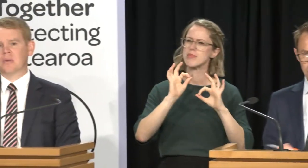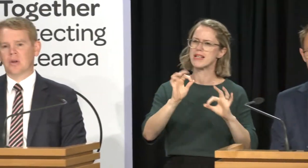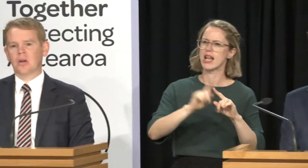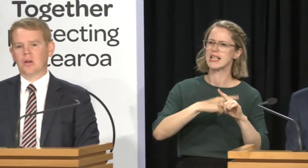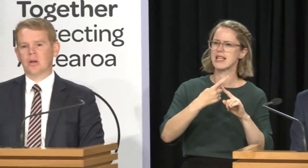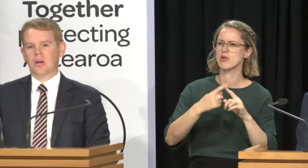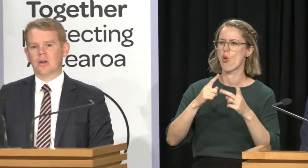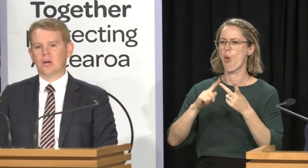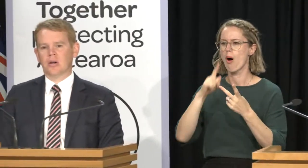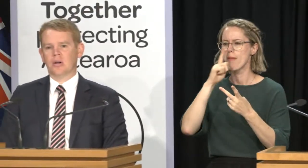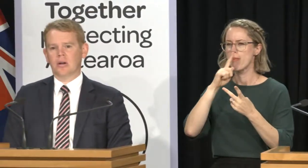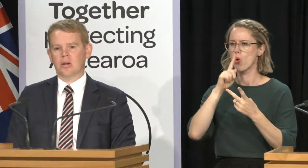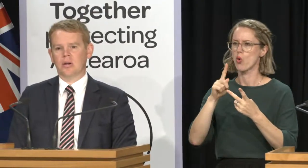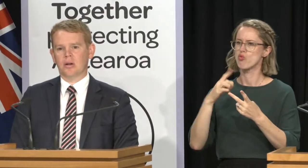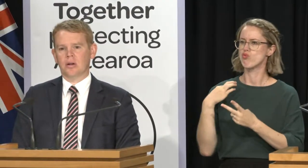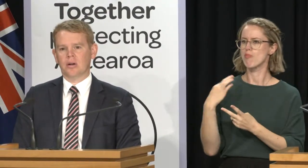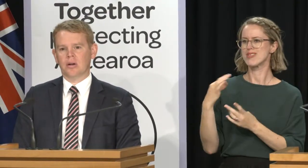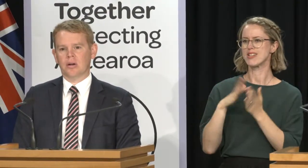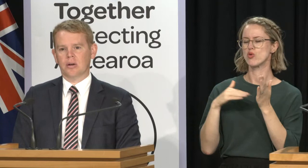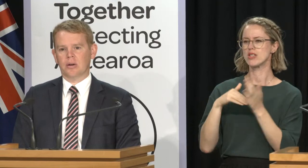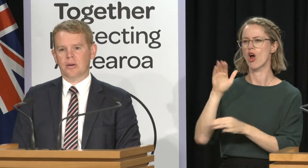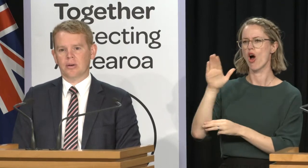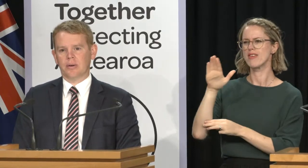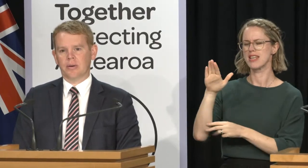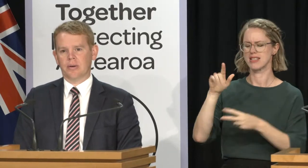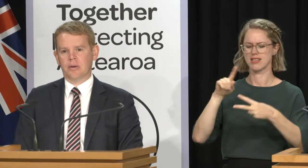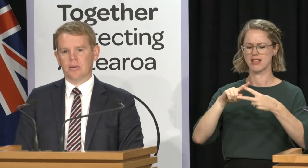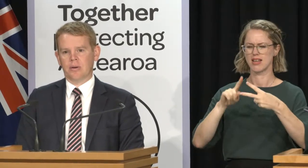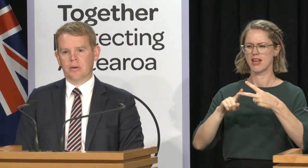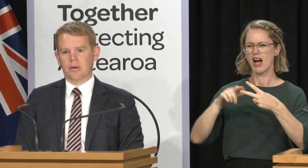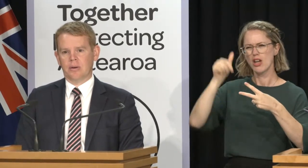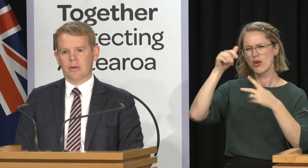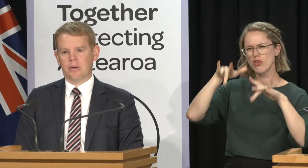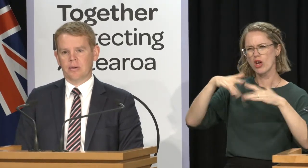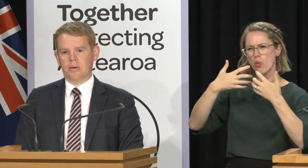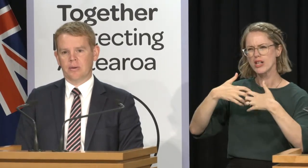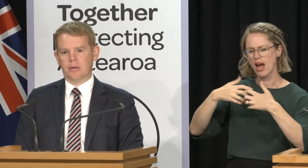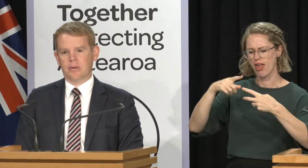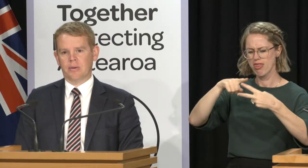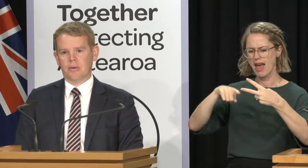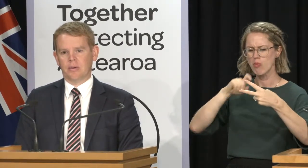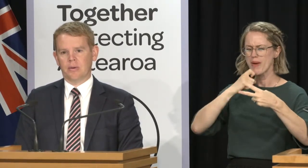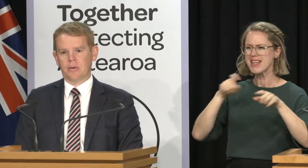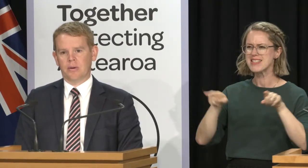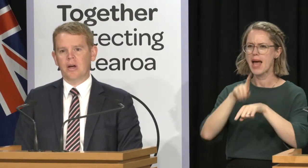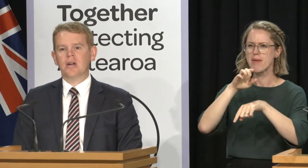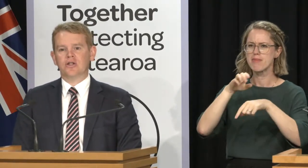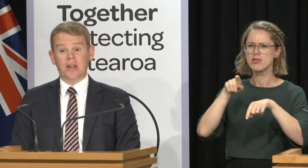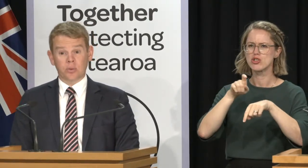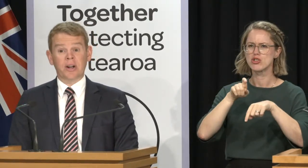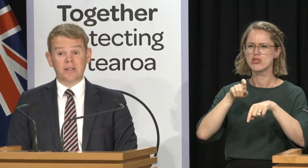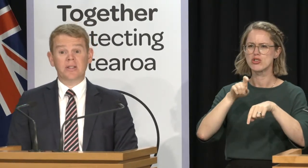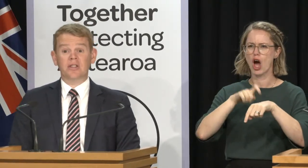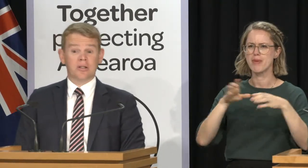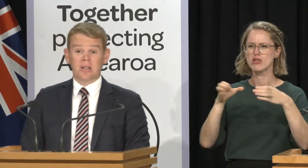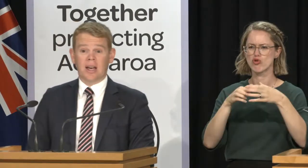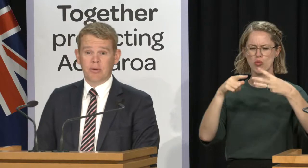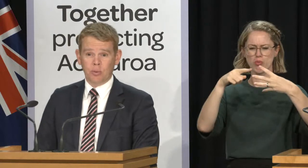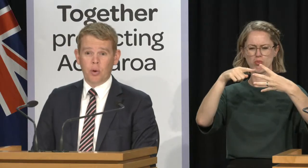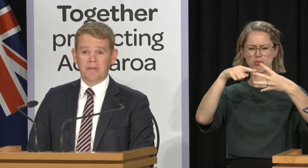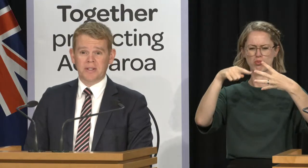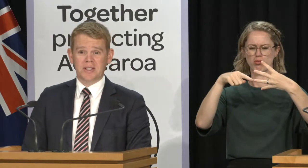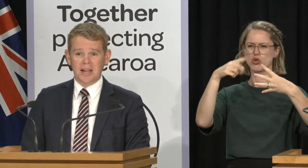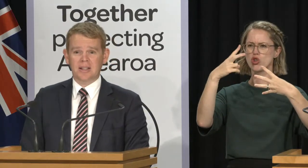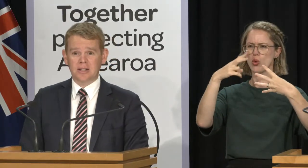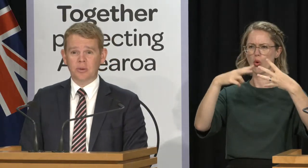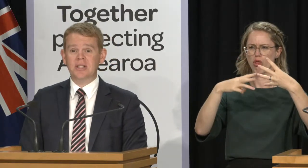be in those, but what is the sequencing of those? Will they be available at the same time as Group 2 or Group 3? So that's one of the decisions that Cabinet